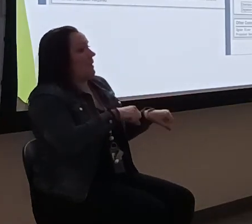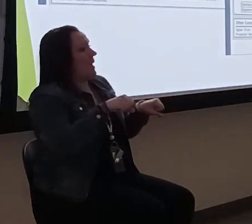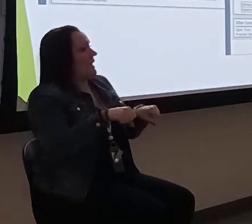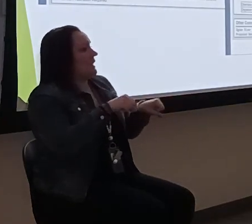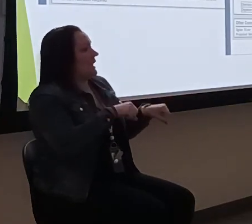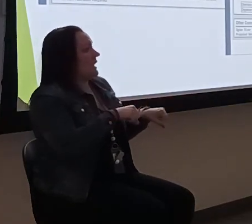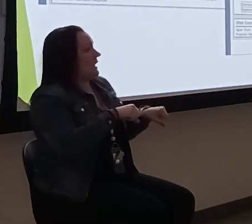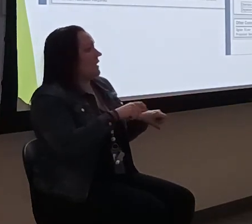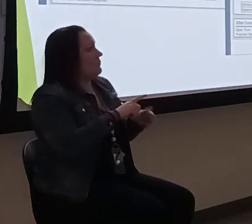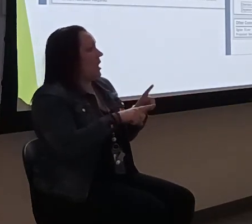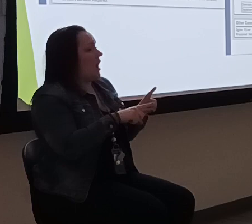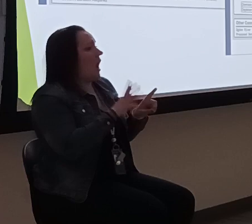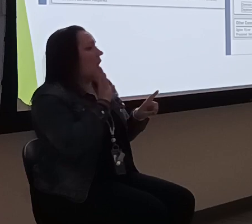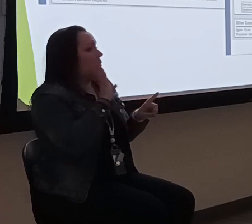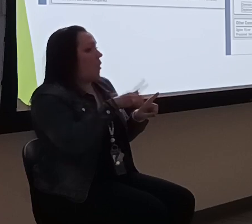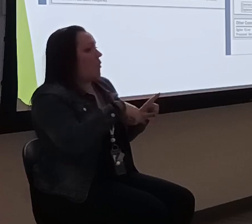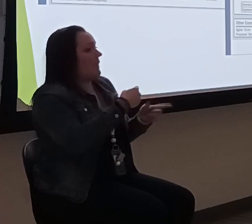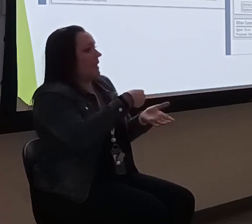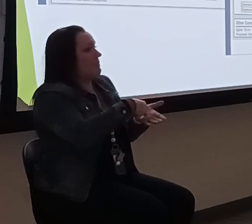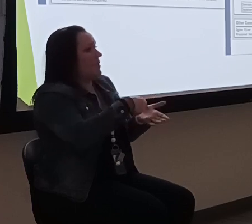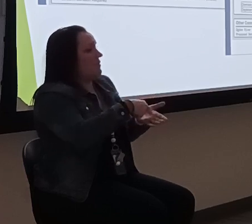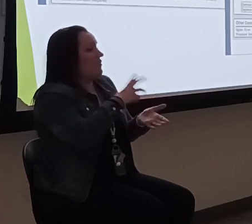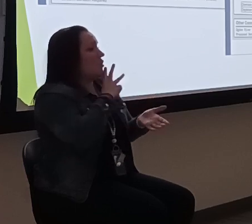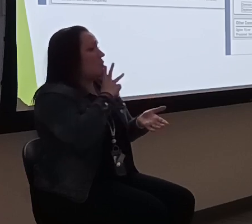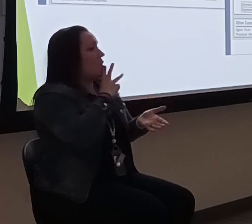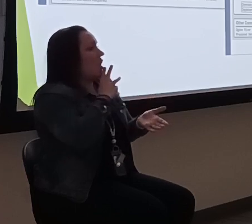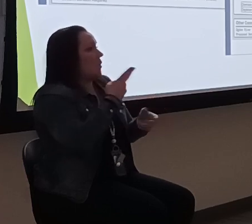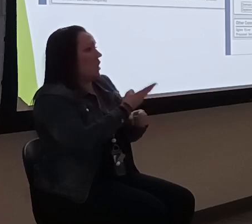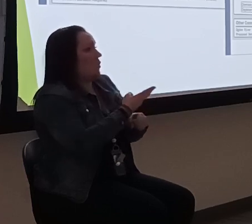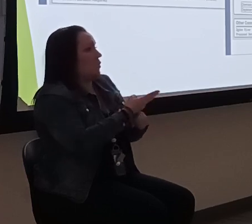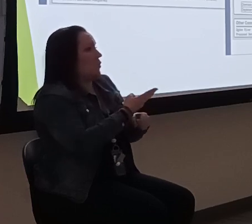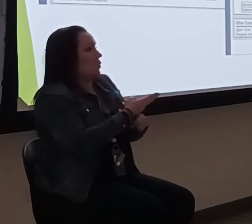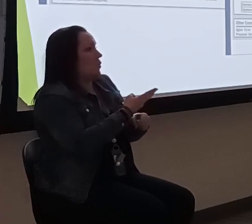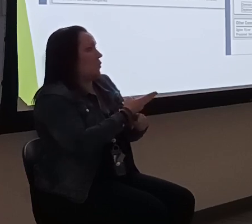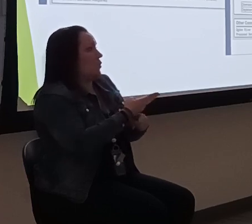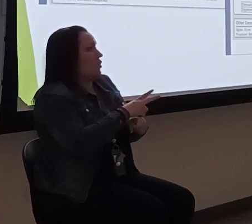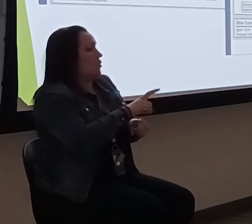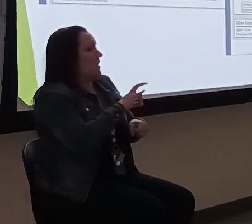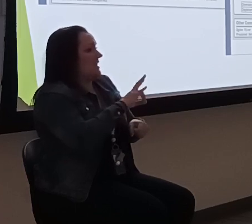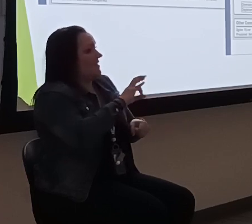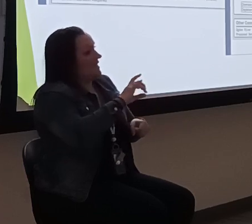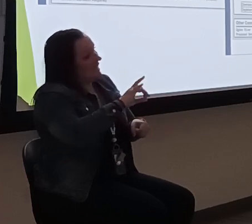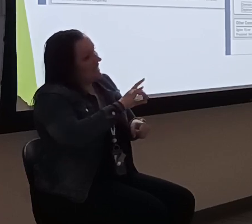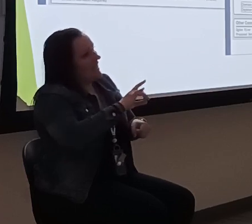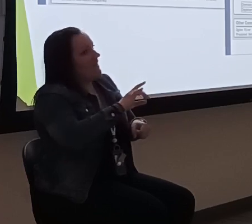water I use, which would be the 270 acre-feet of water that is used for the